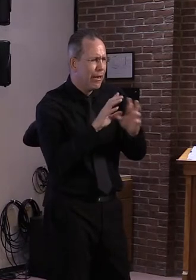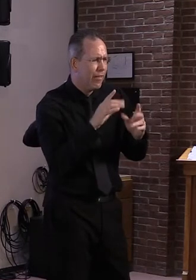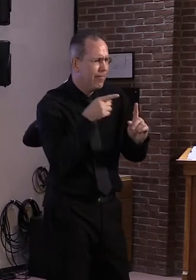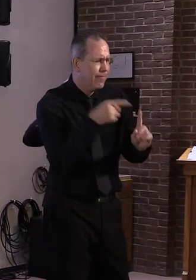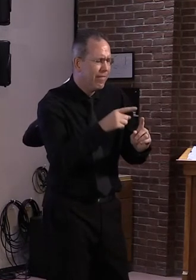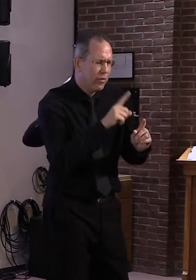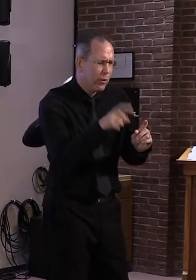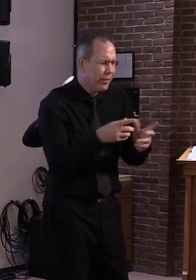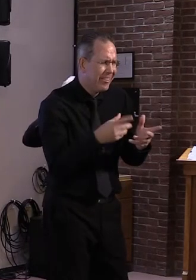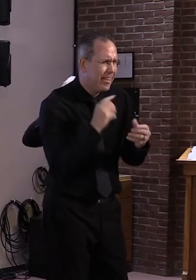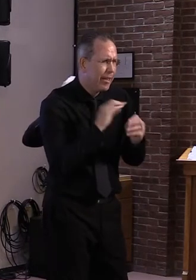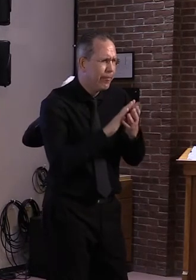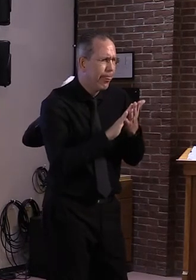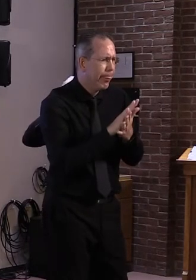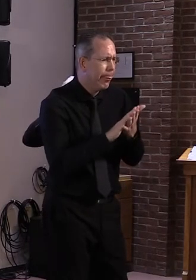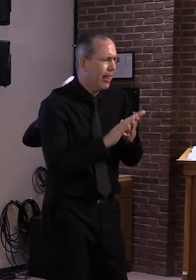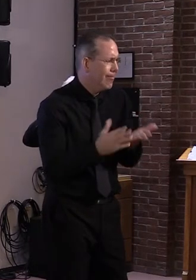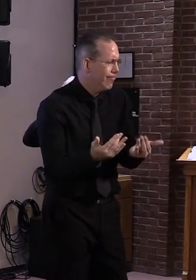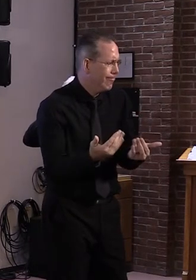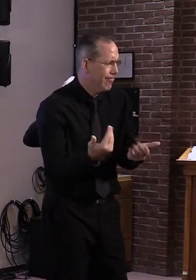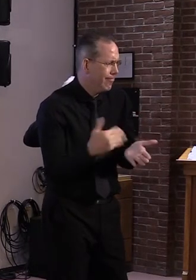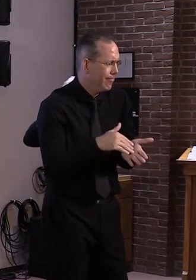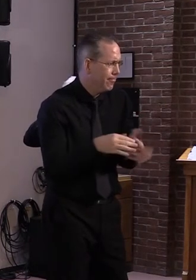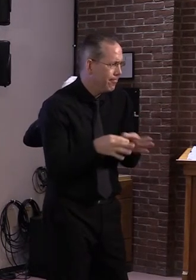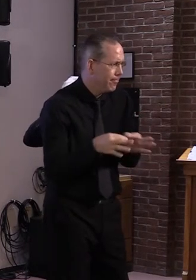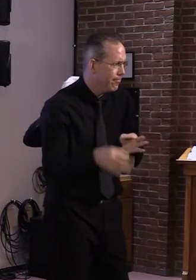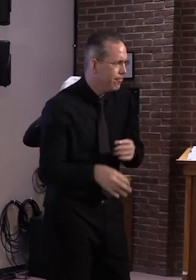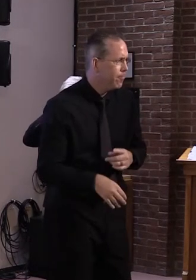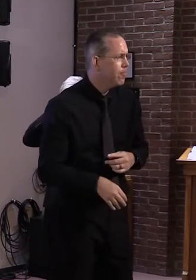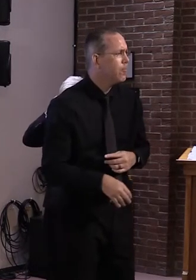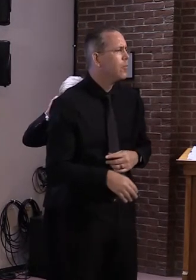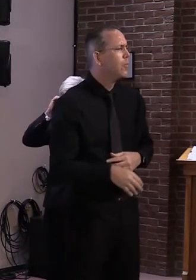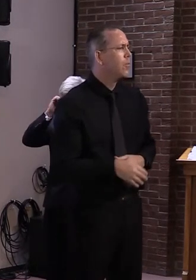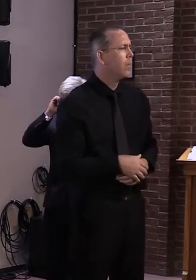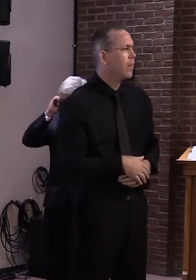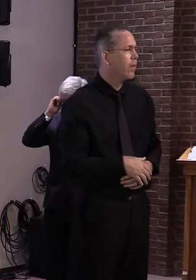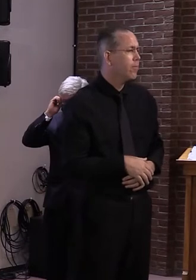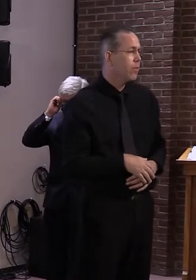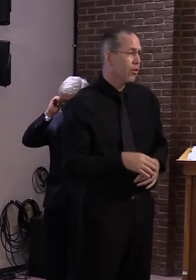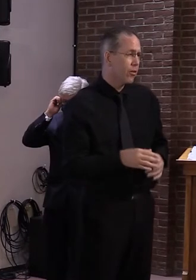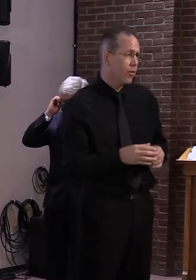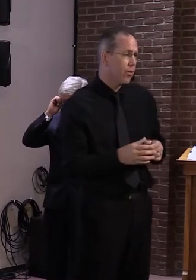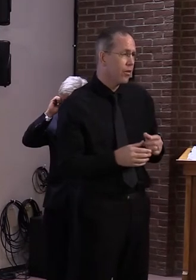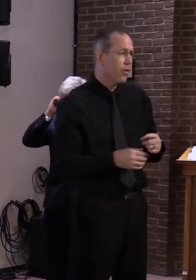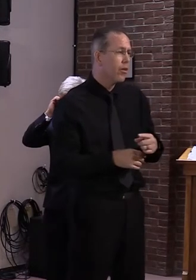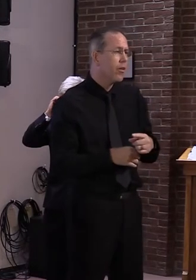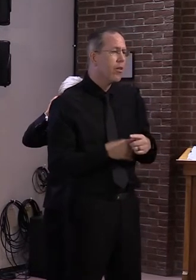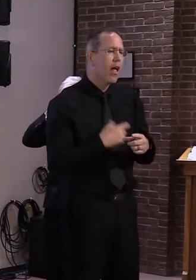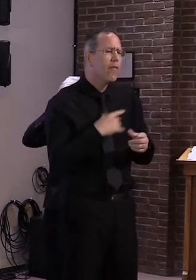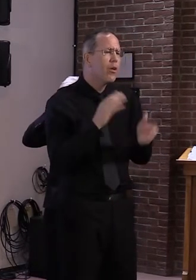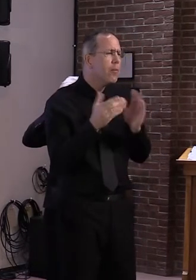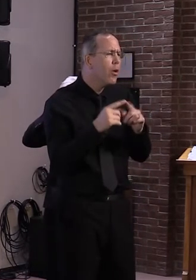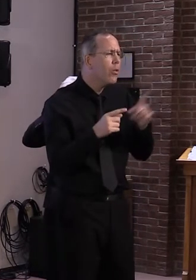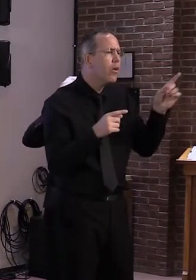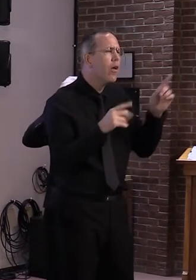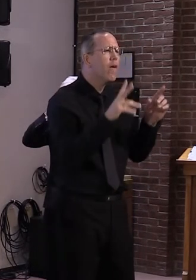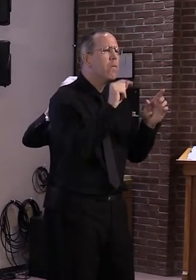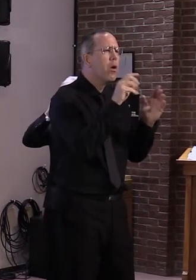is this abnormal? Have you looked at other states to see if this is abnormal in terms of is it a higher percentage than other